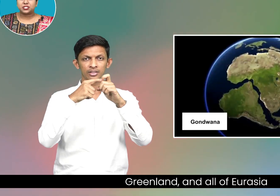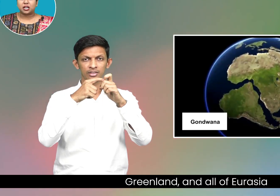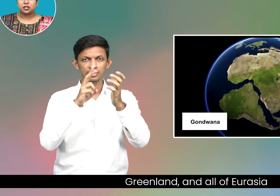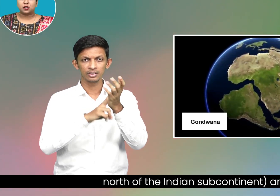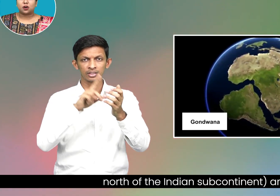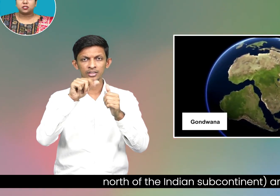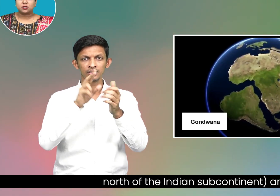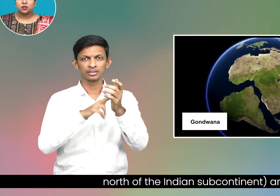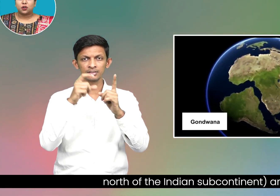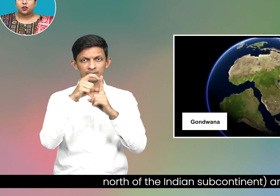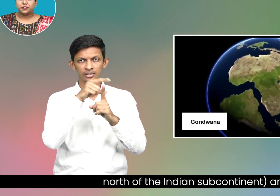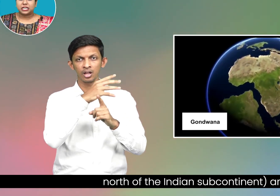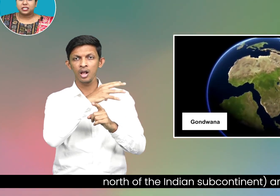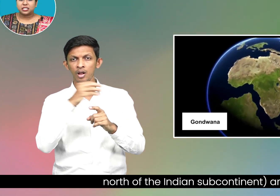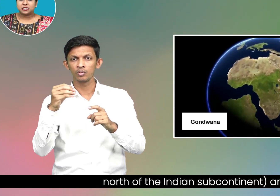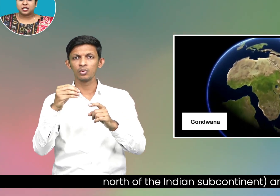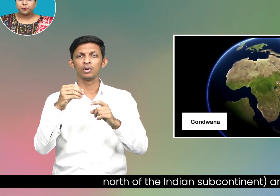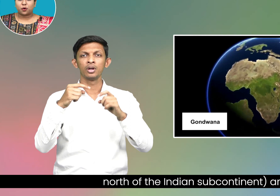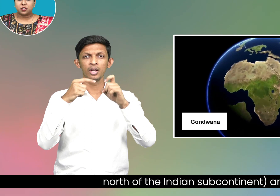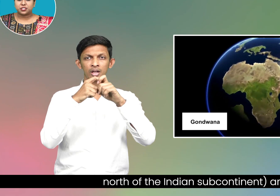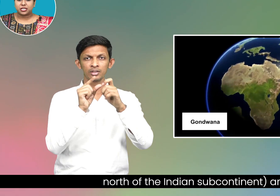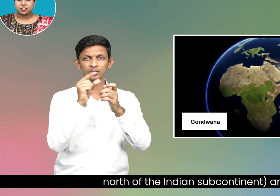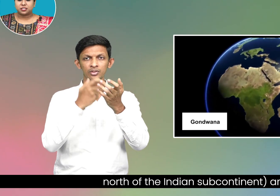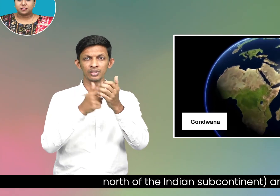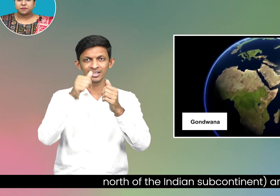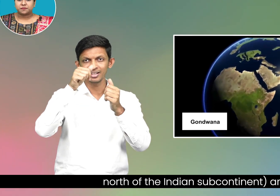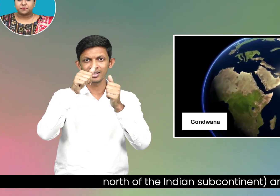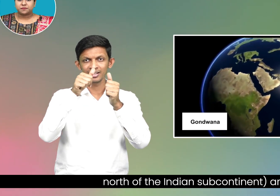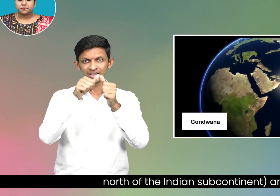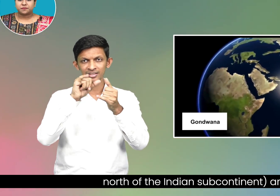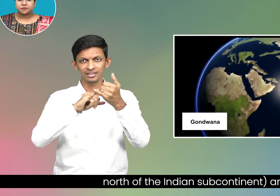Eurasia north of the Indian subcontinent